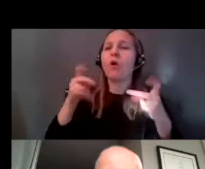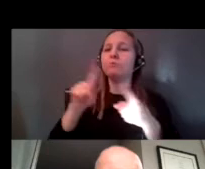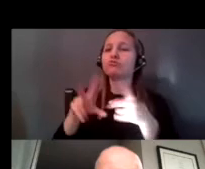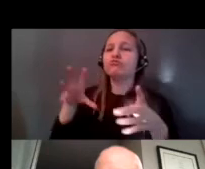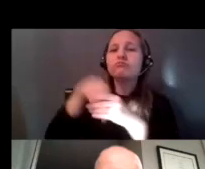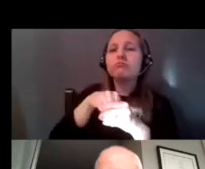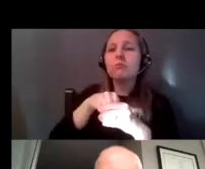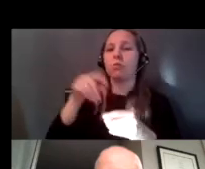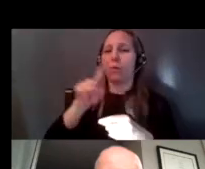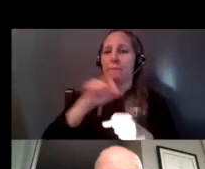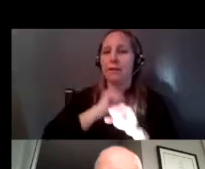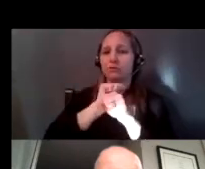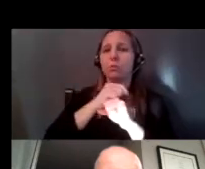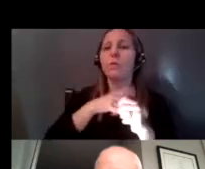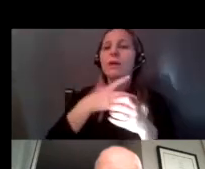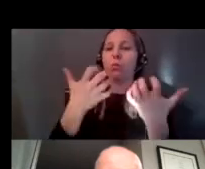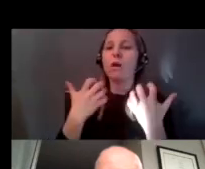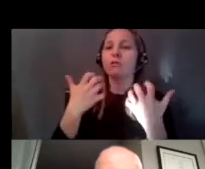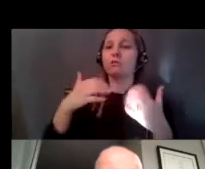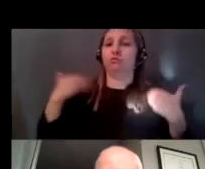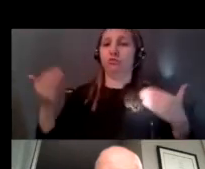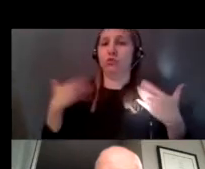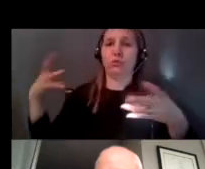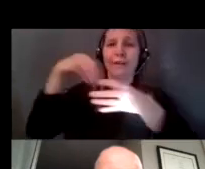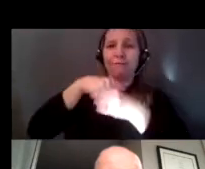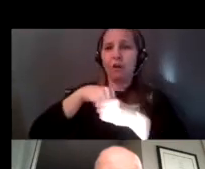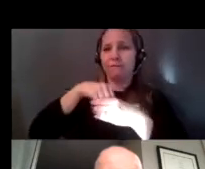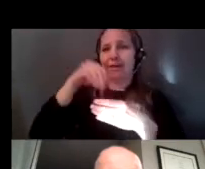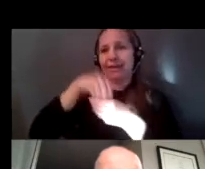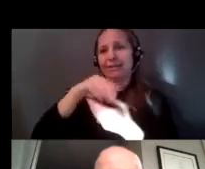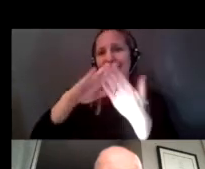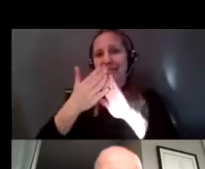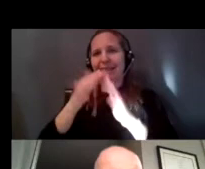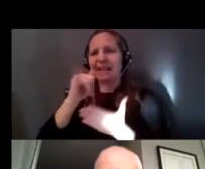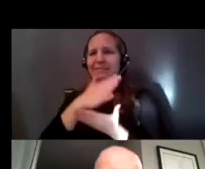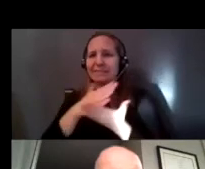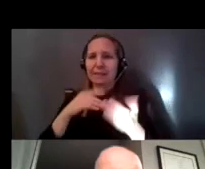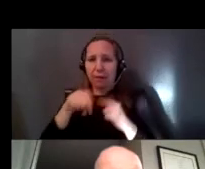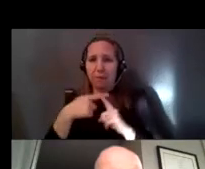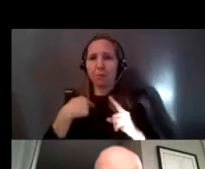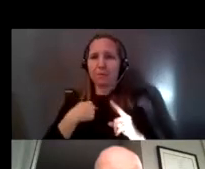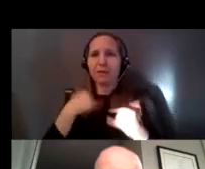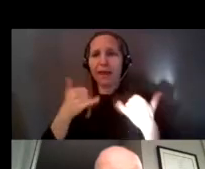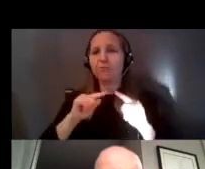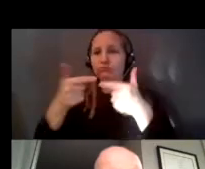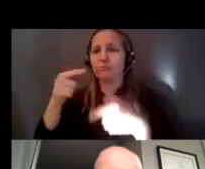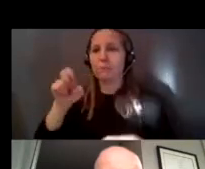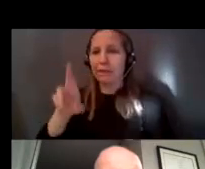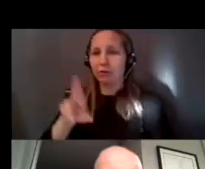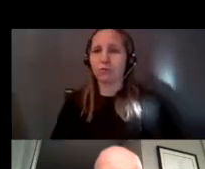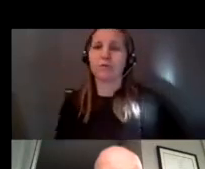on engaging youth in shaping our cities. That's a little bit about me. How about you, Peter? Great, thanks,